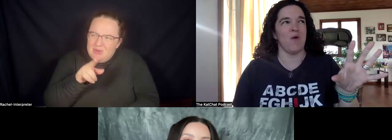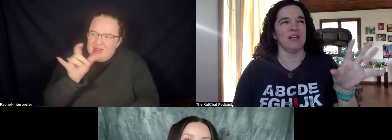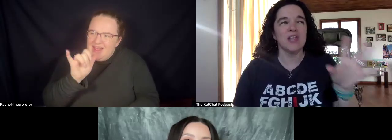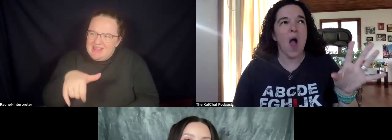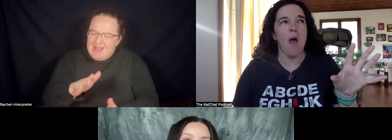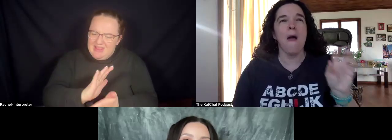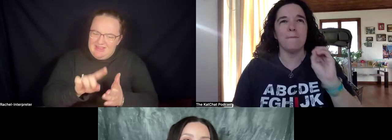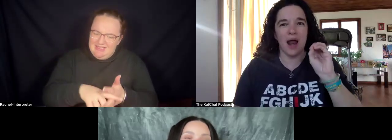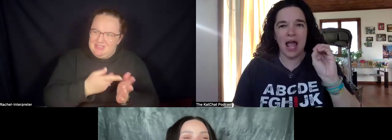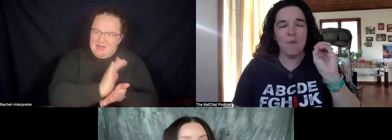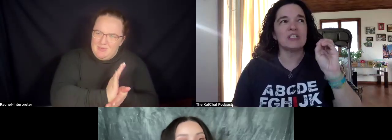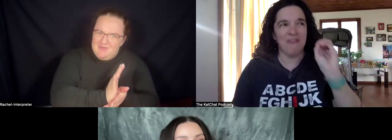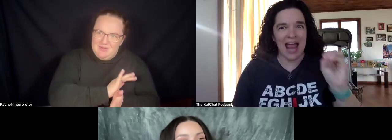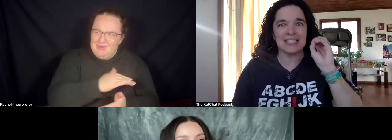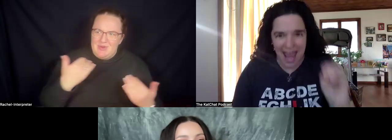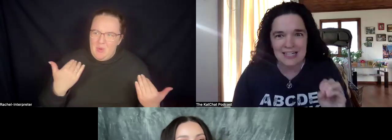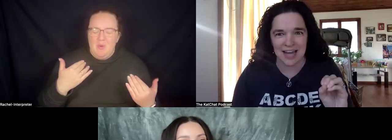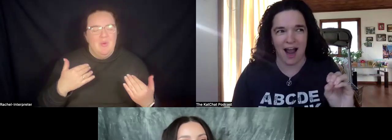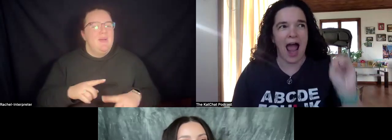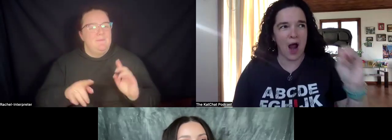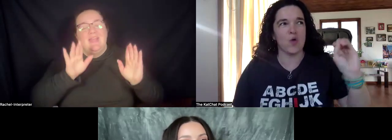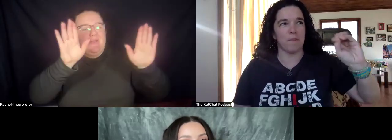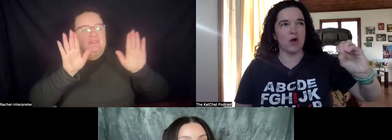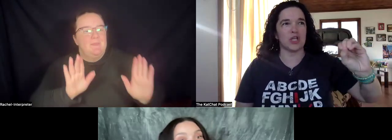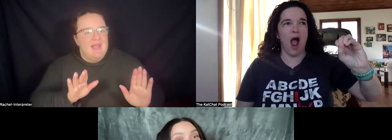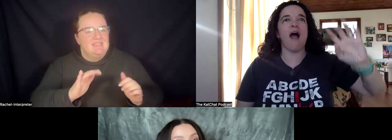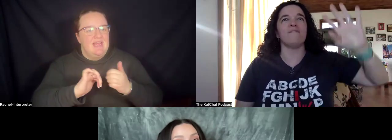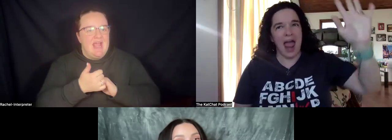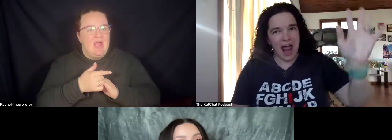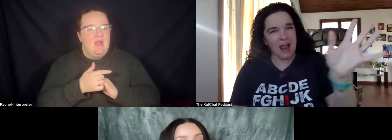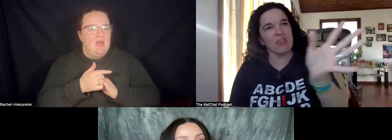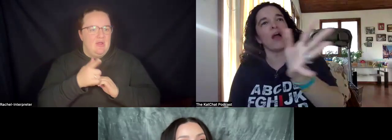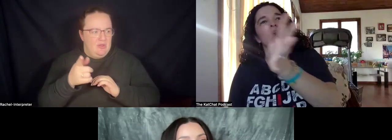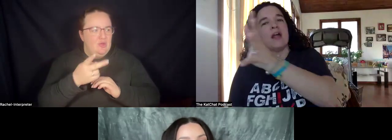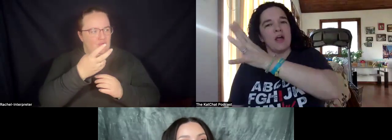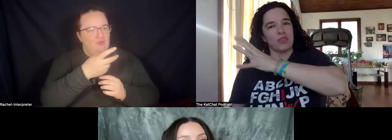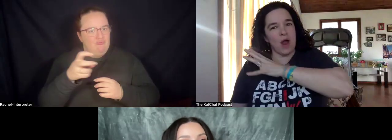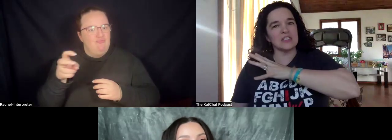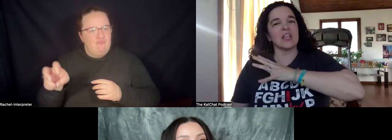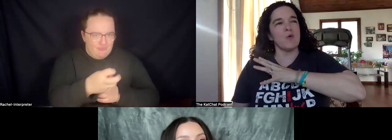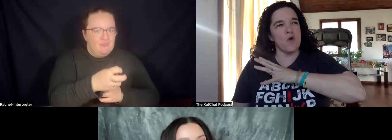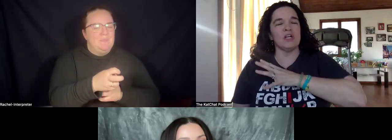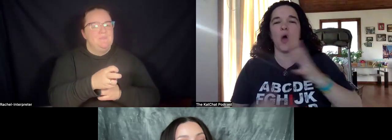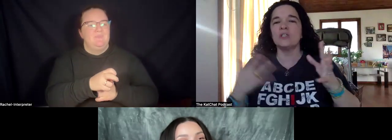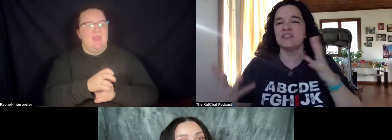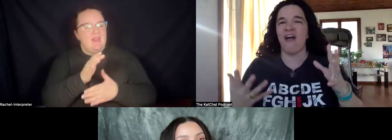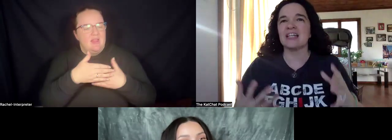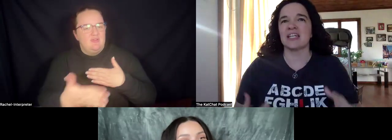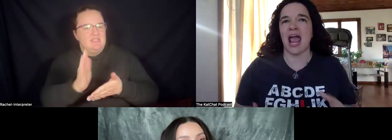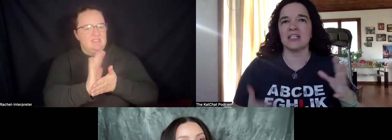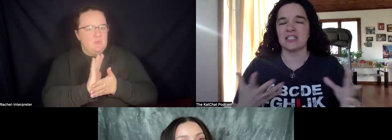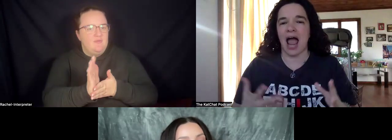beginning of the movie? No, but it was fantastic. How do you pull it Mm, off? And then the rest of the movie, I